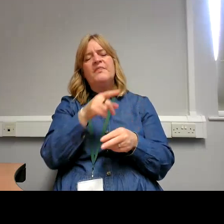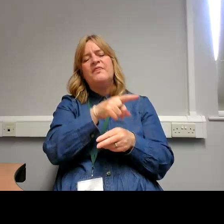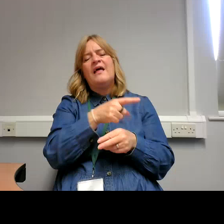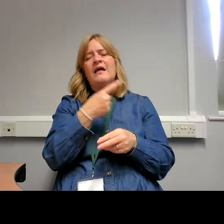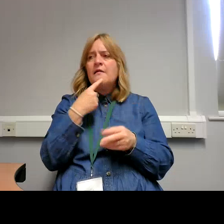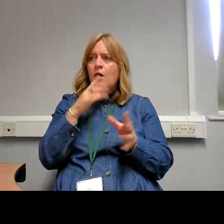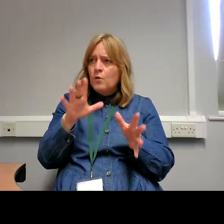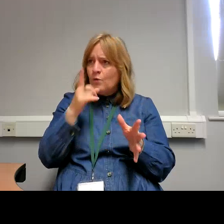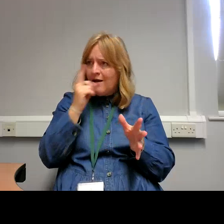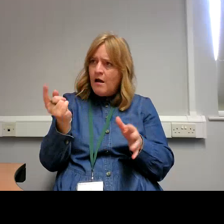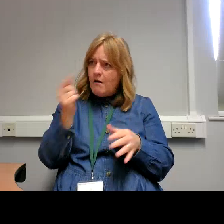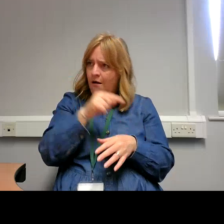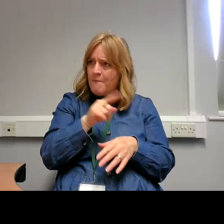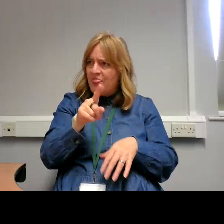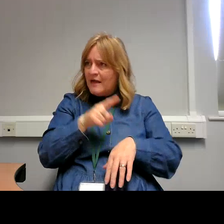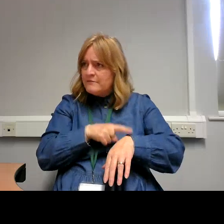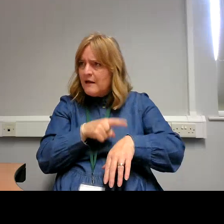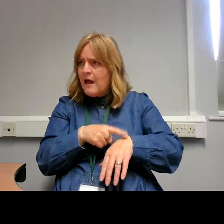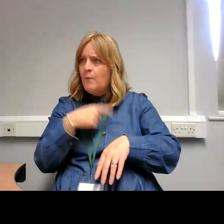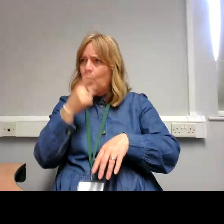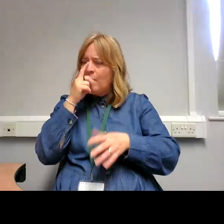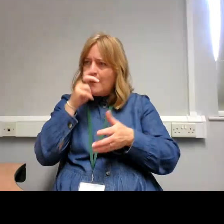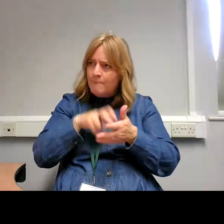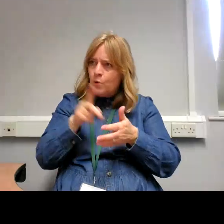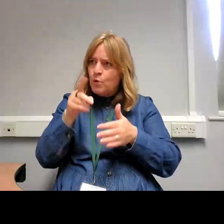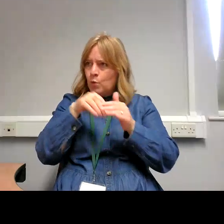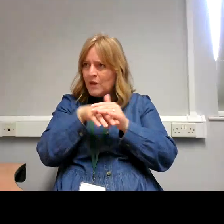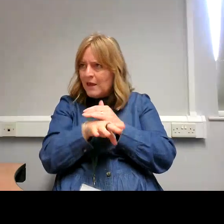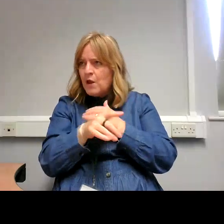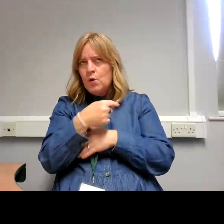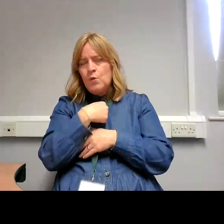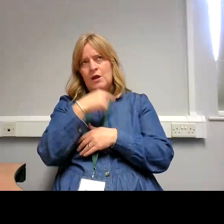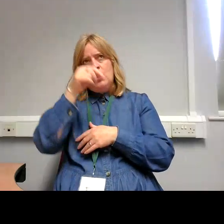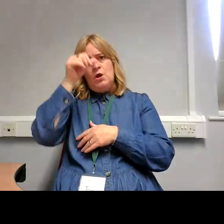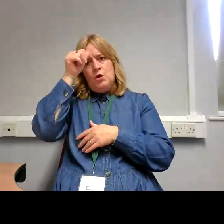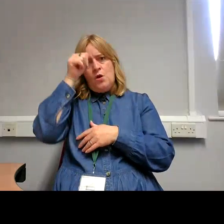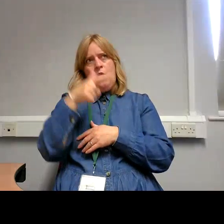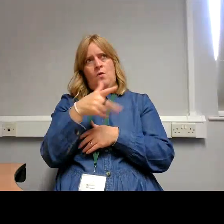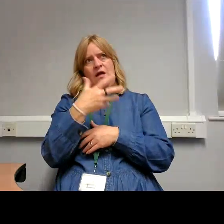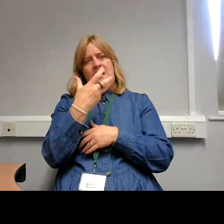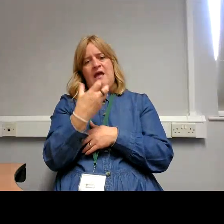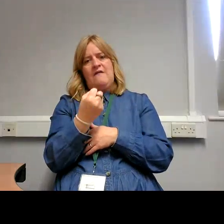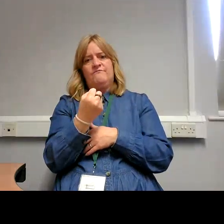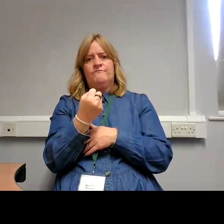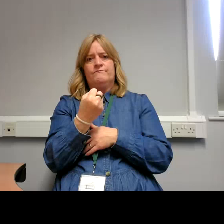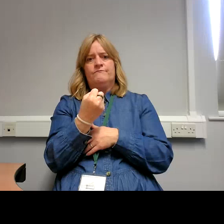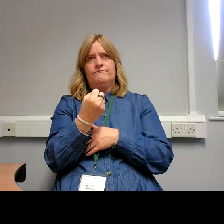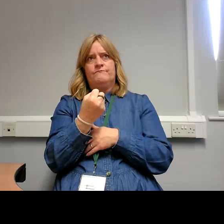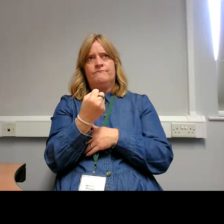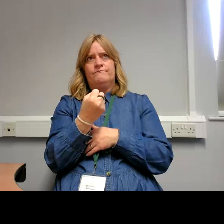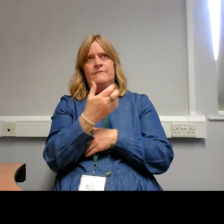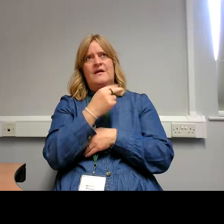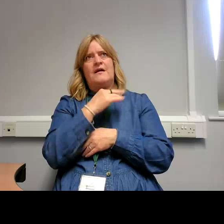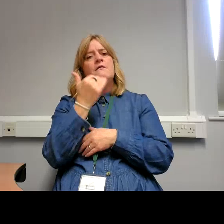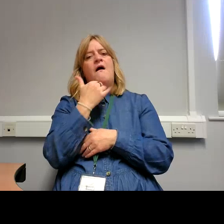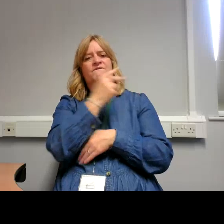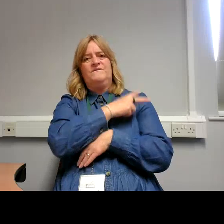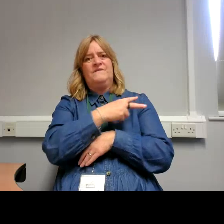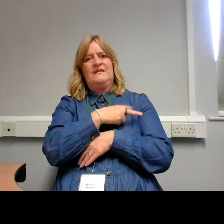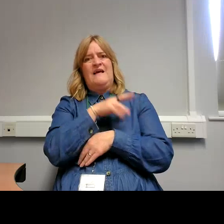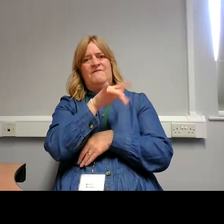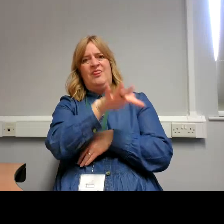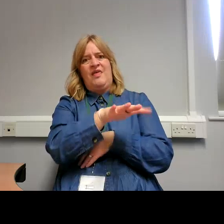are you able to attend at a certain time? We can book you in and we'll see you, because we know that we've got the capacity to see you at that time. That's when we